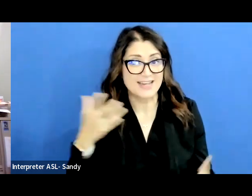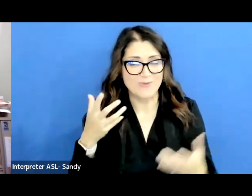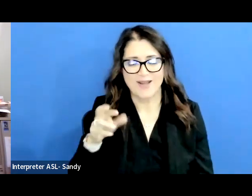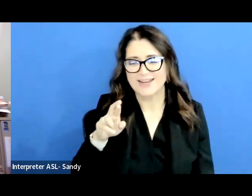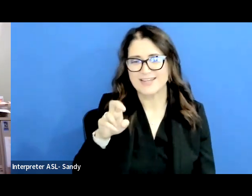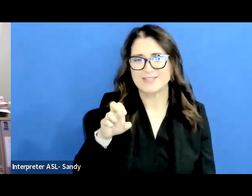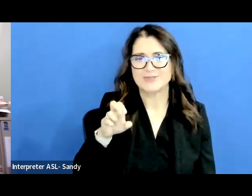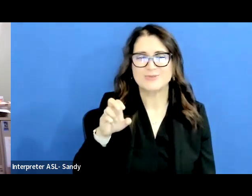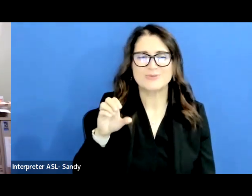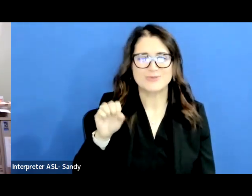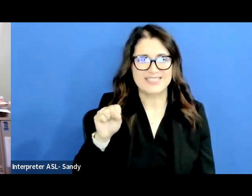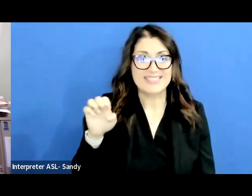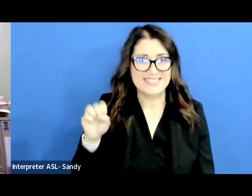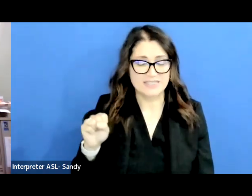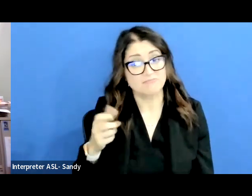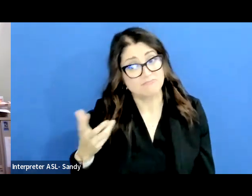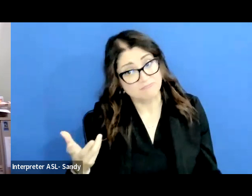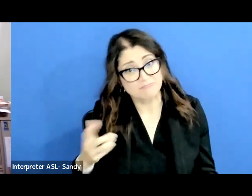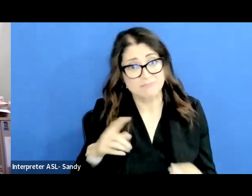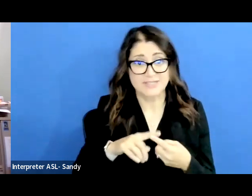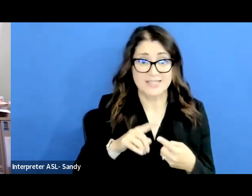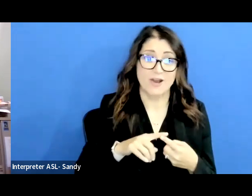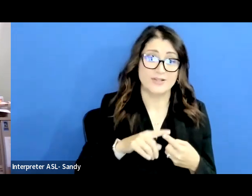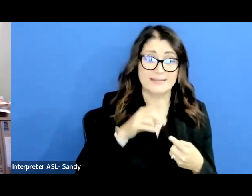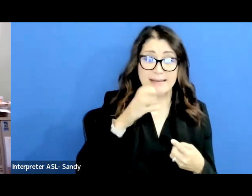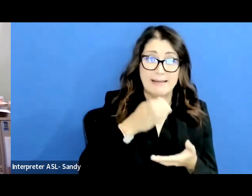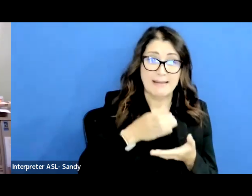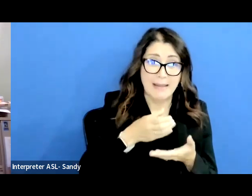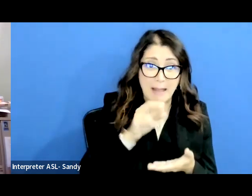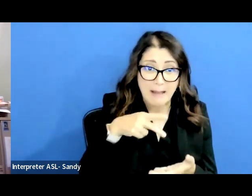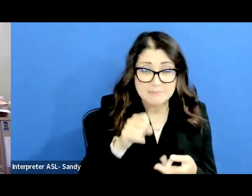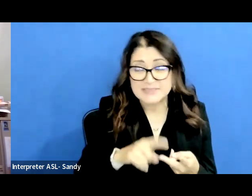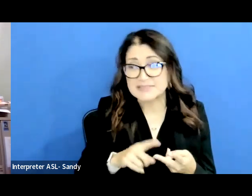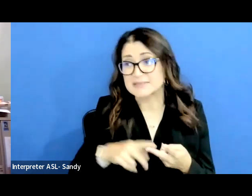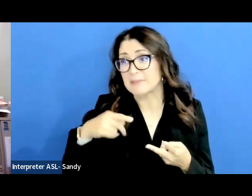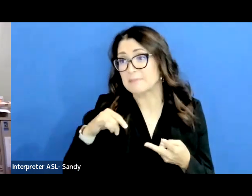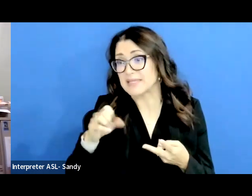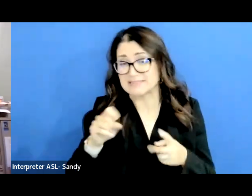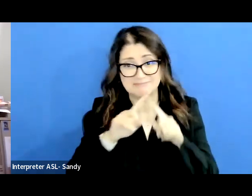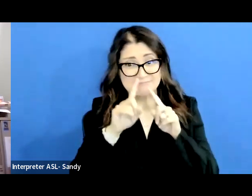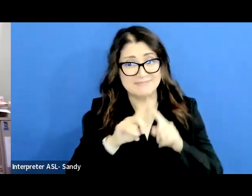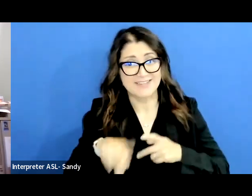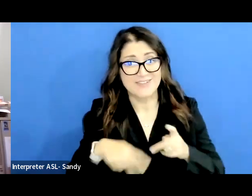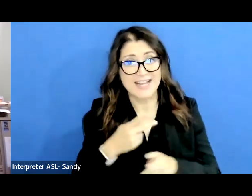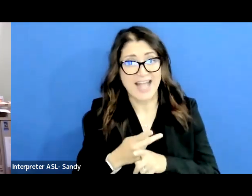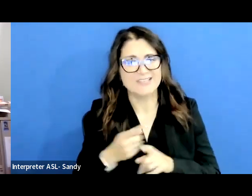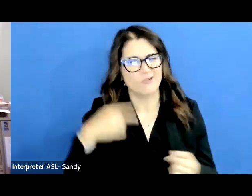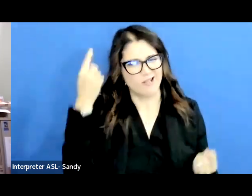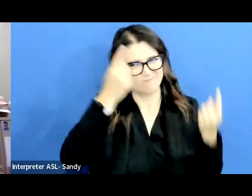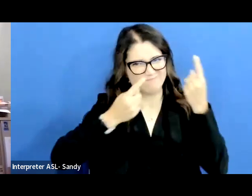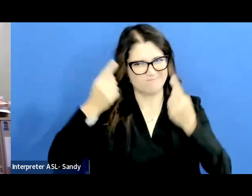Reese's. Now there's Reese Cups, Reese's Pieces. There's so many variations of Reese's, so I'll think about